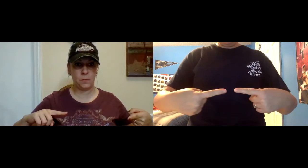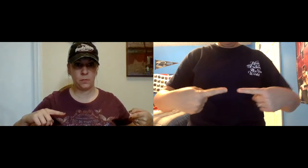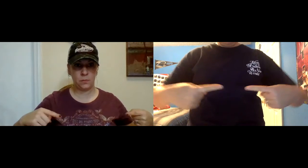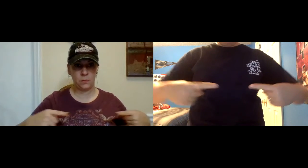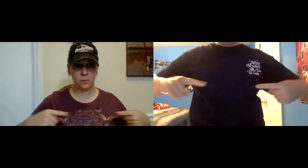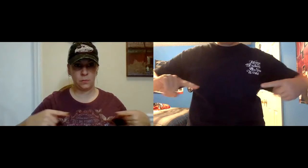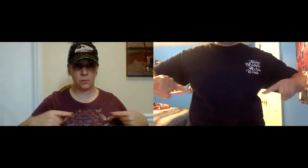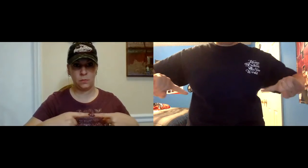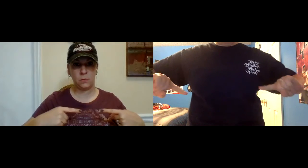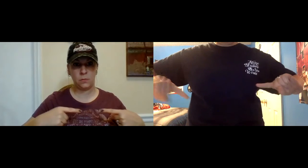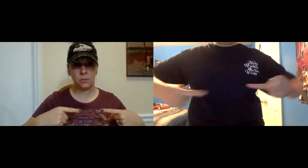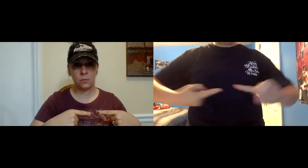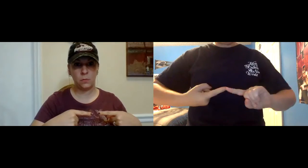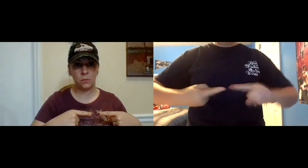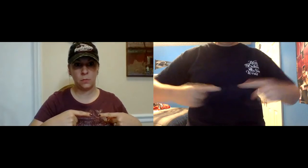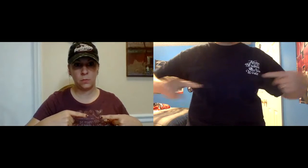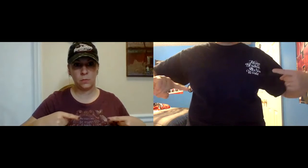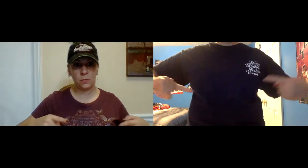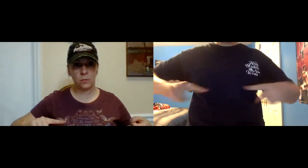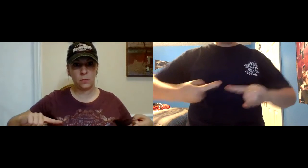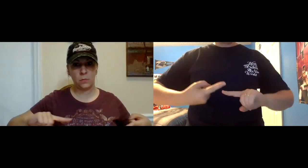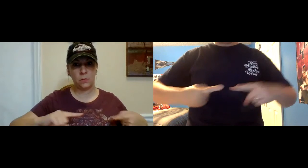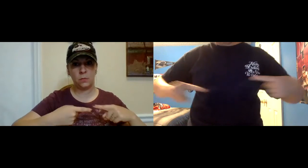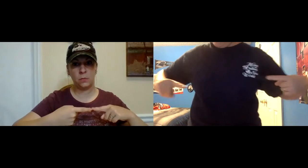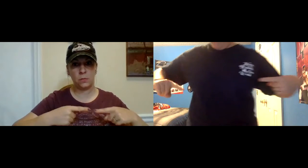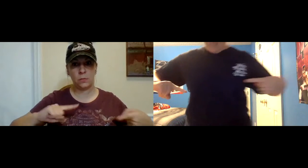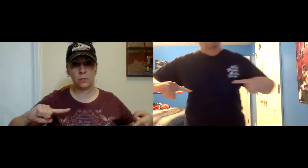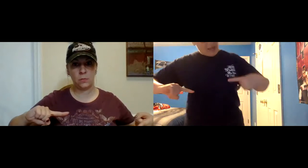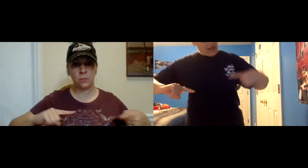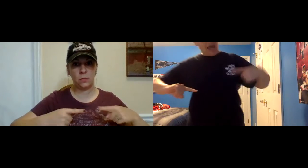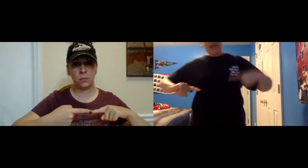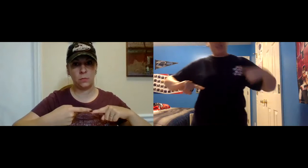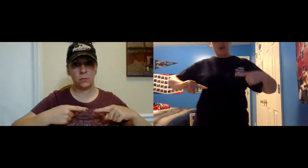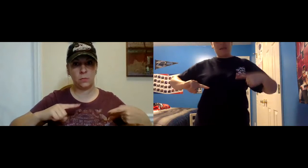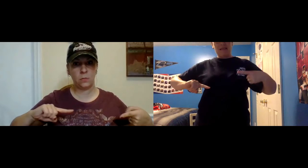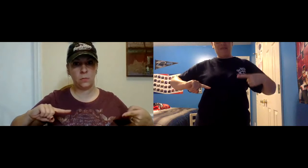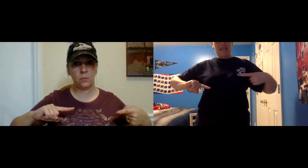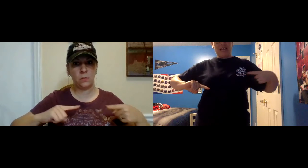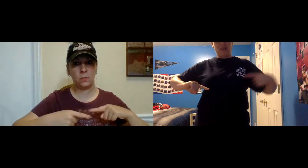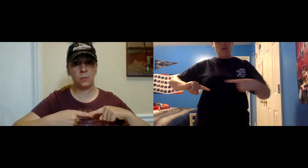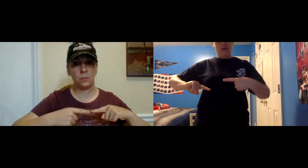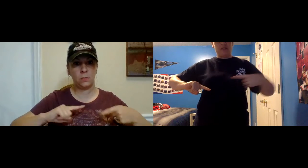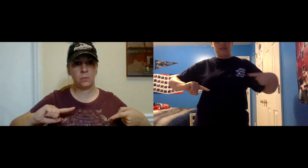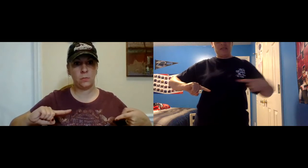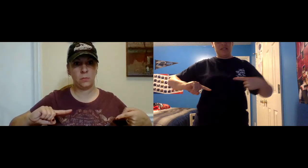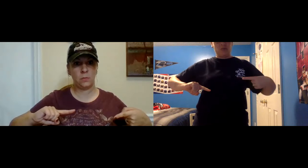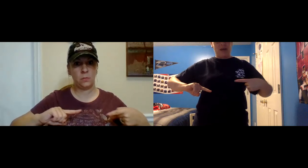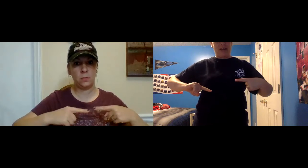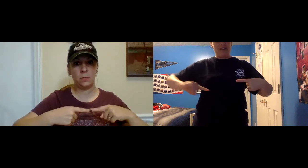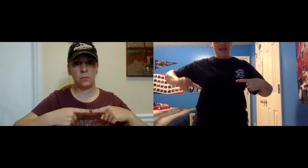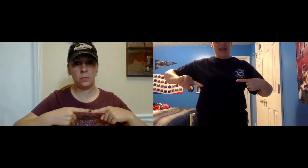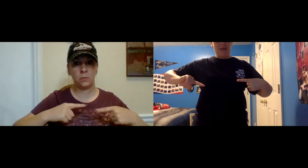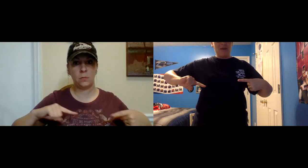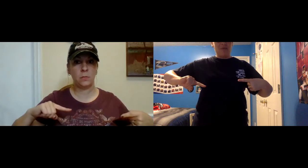hurt versus pain, and it doesn't really, I start my left hand going this